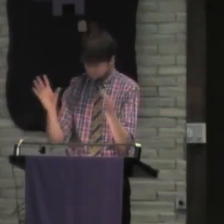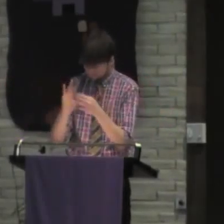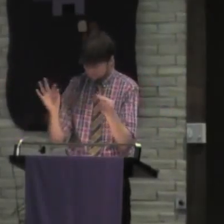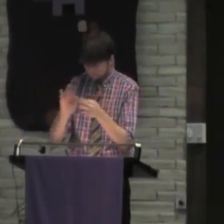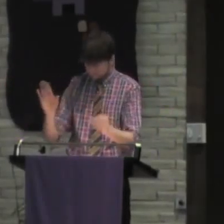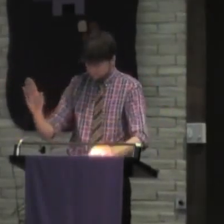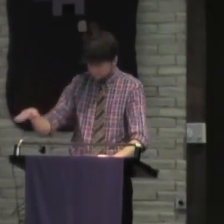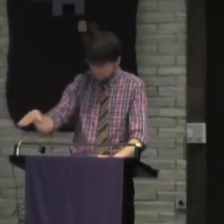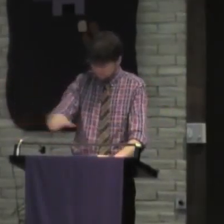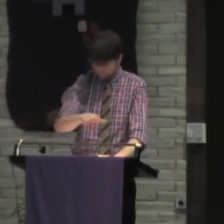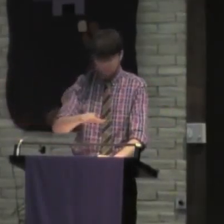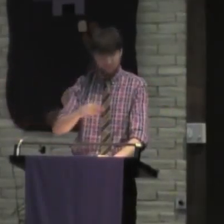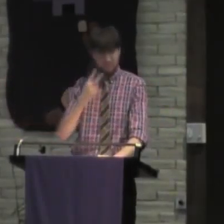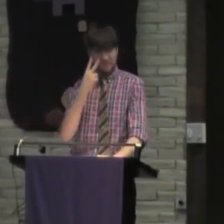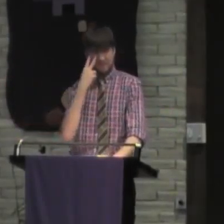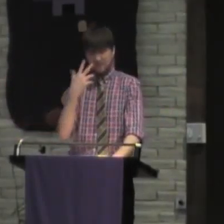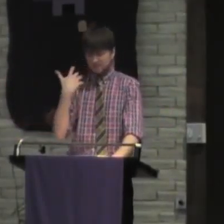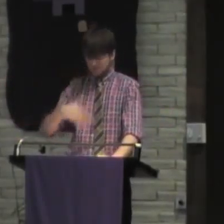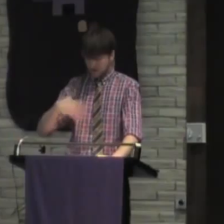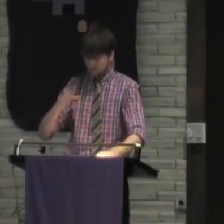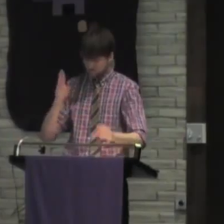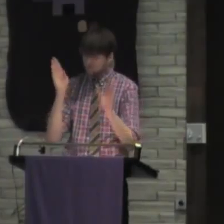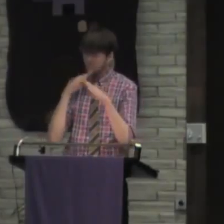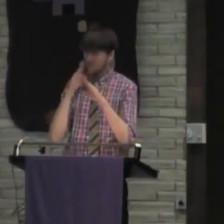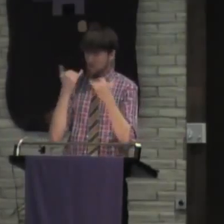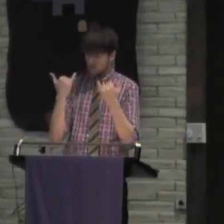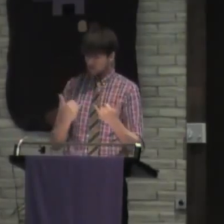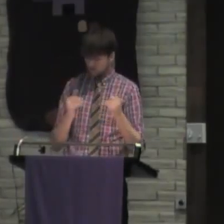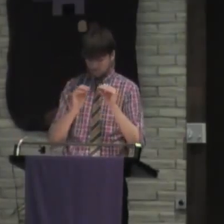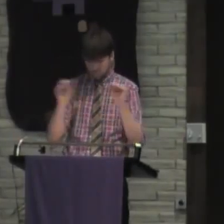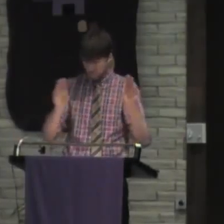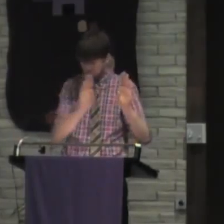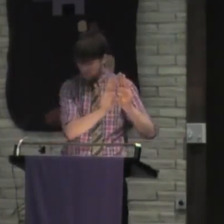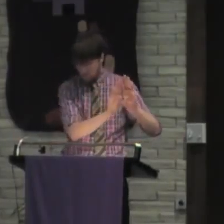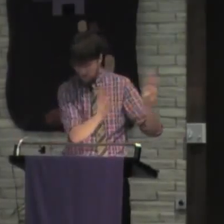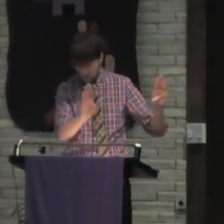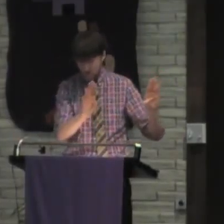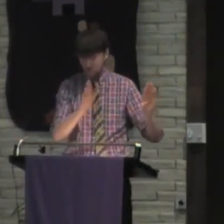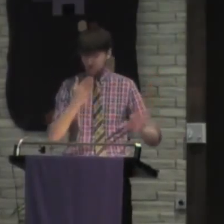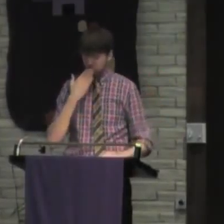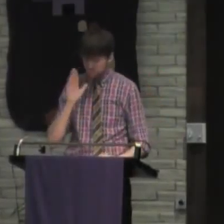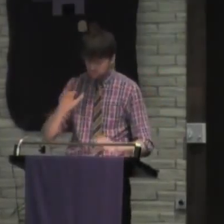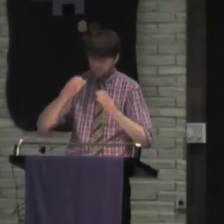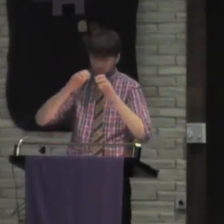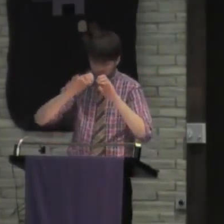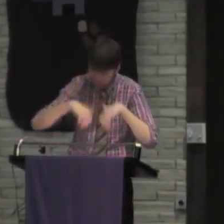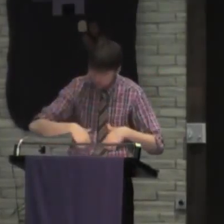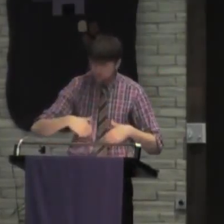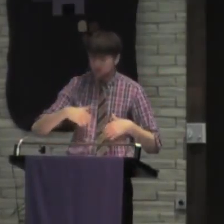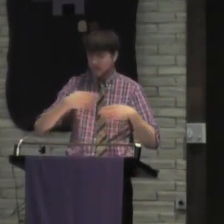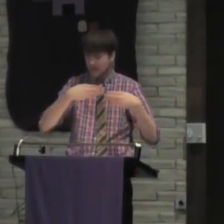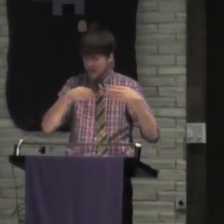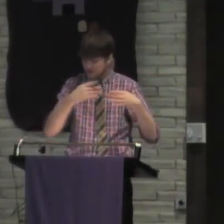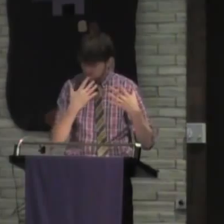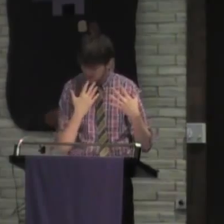to all the people in Jerusalem, you see the trouble we are in. Jerusalem lies in